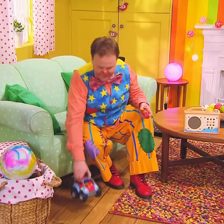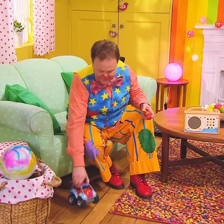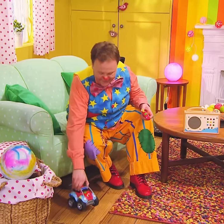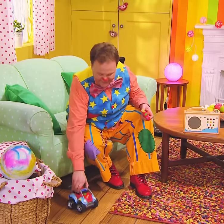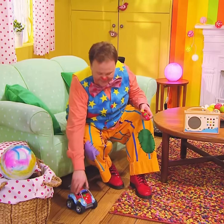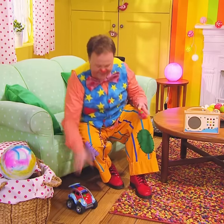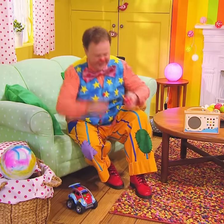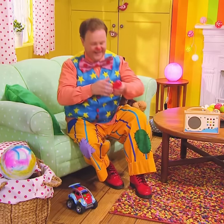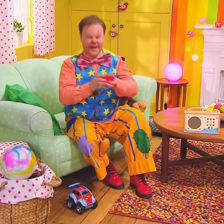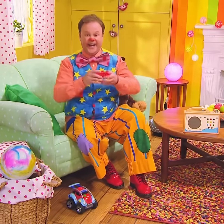Woohoo!